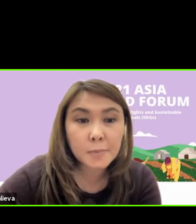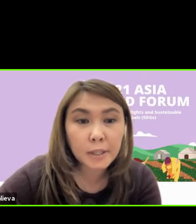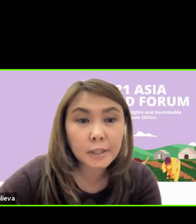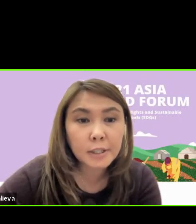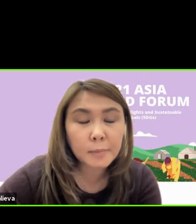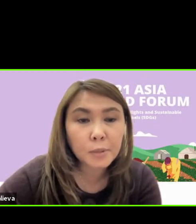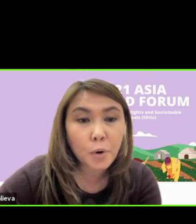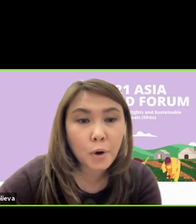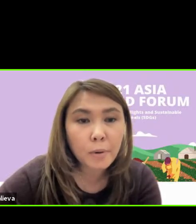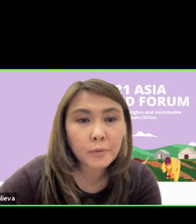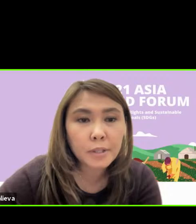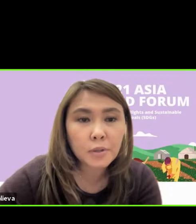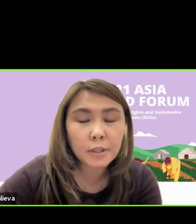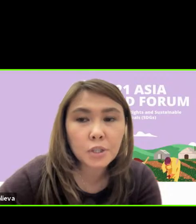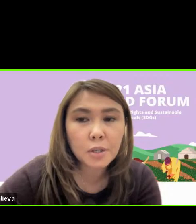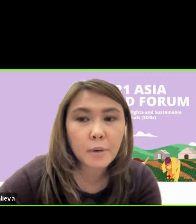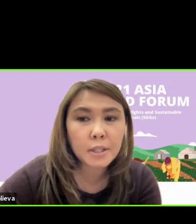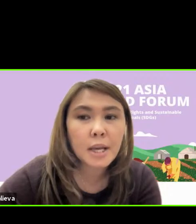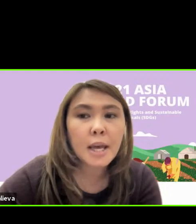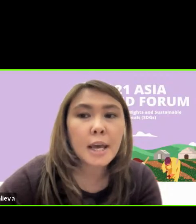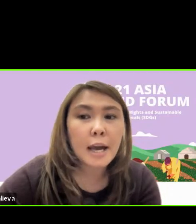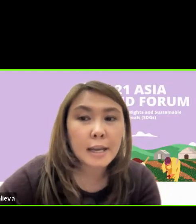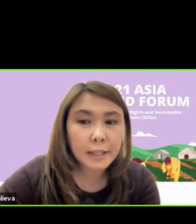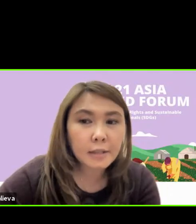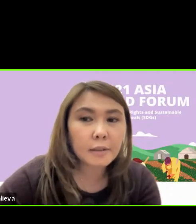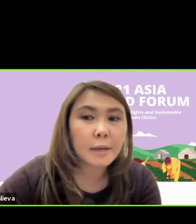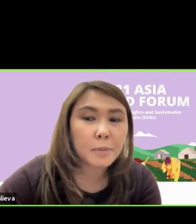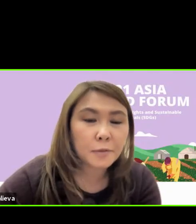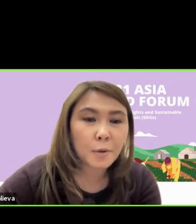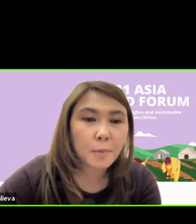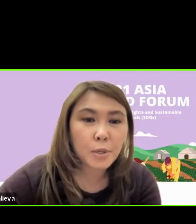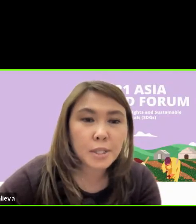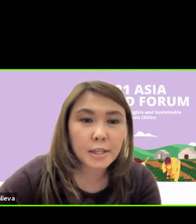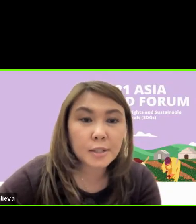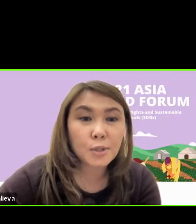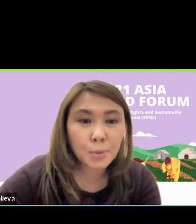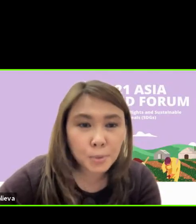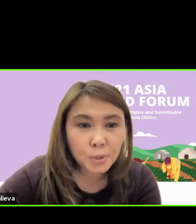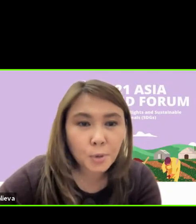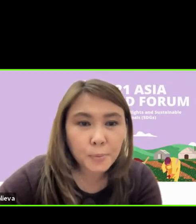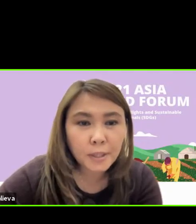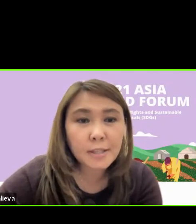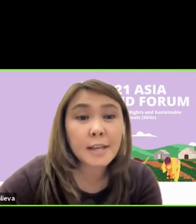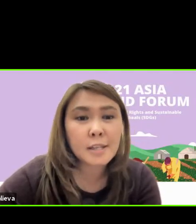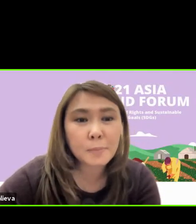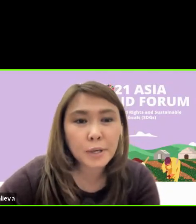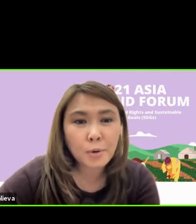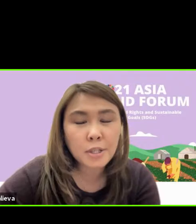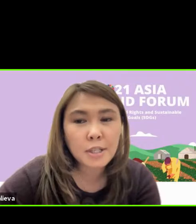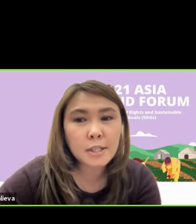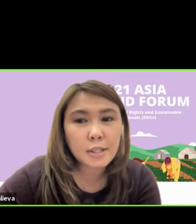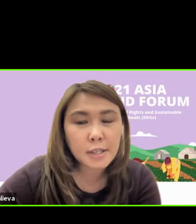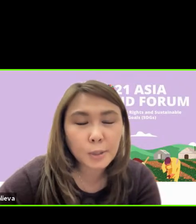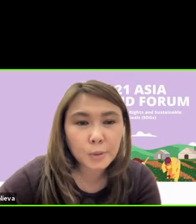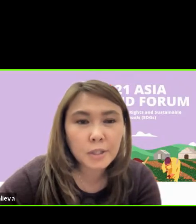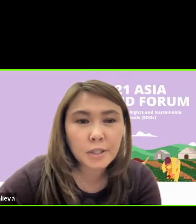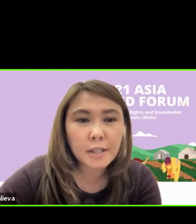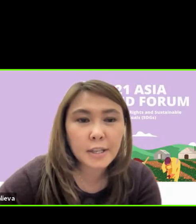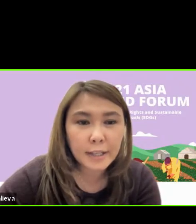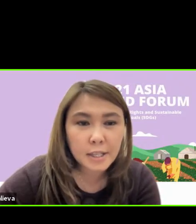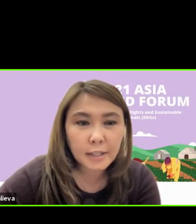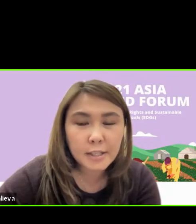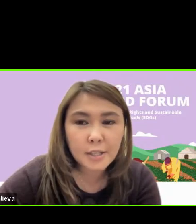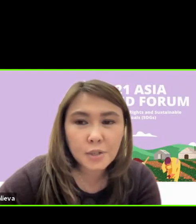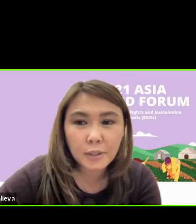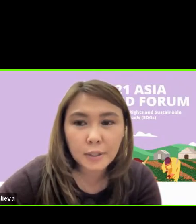Secretariat, he can speak a little bit more about the strategy, but I can commit from our side that youth topic is as a priority, it is included